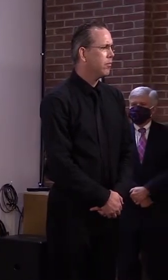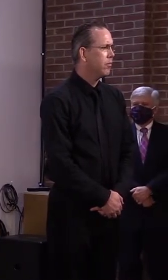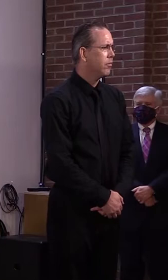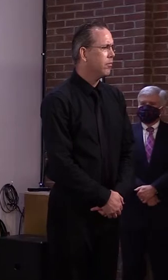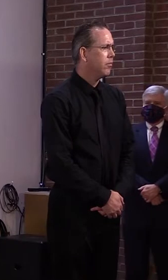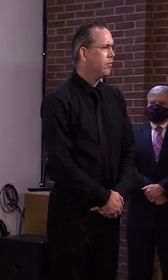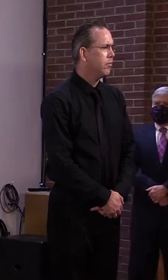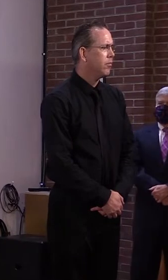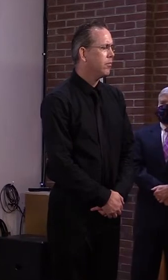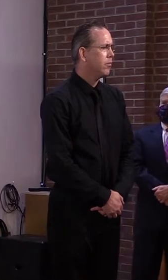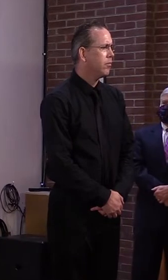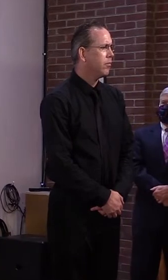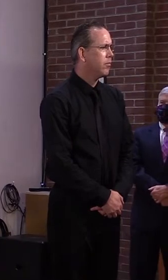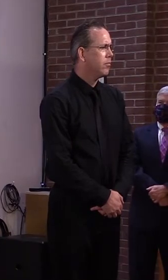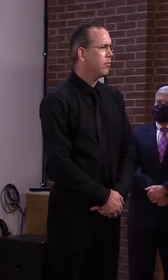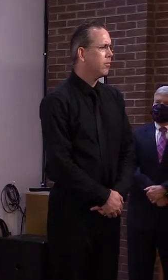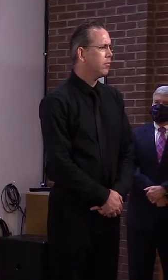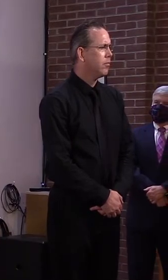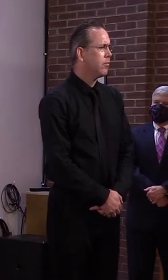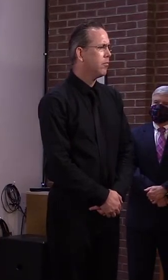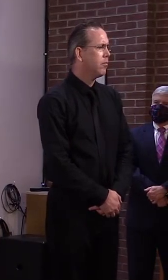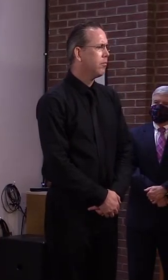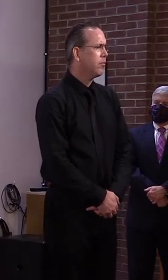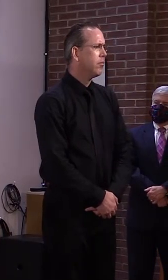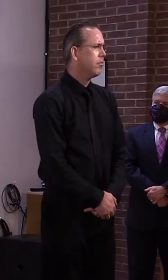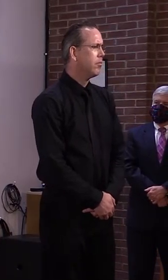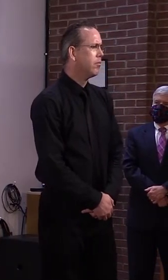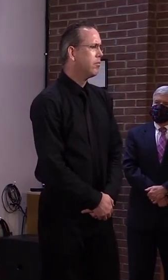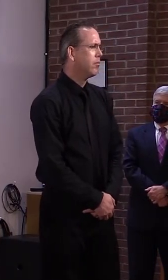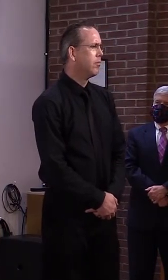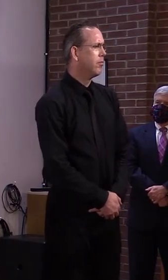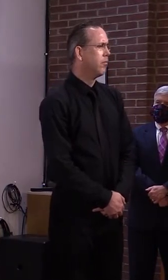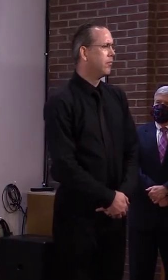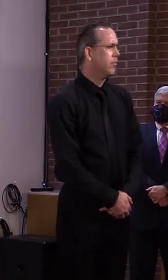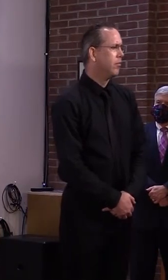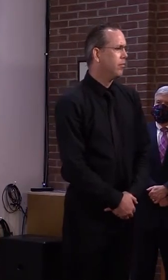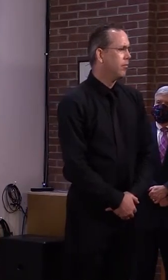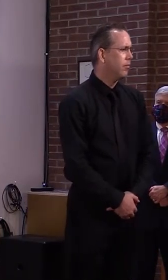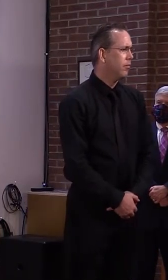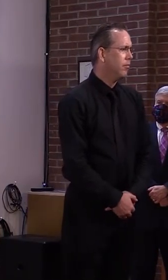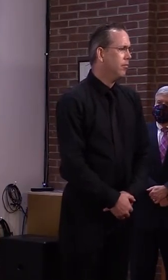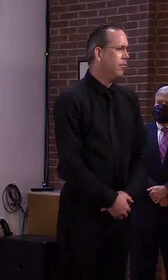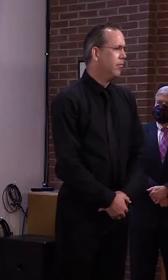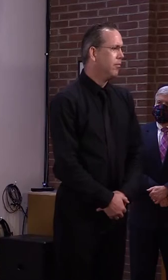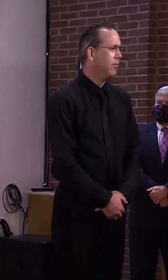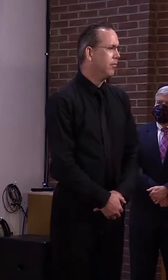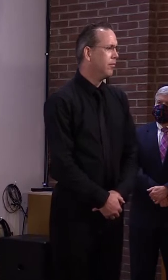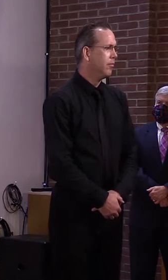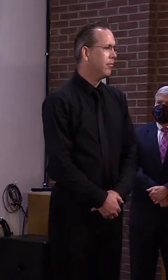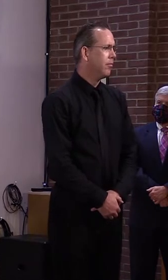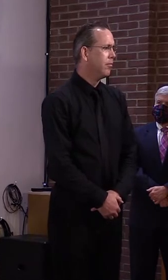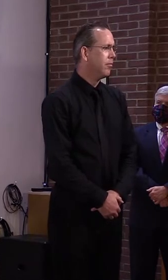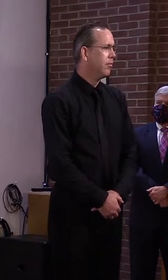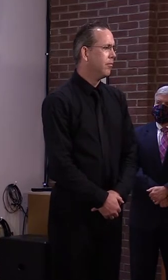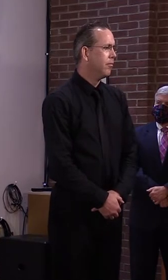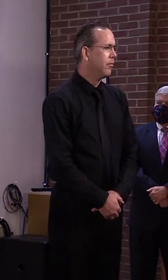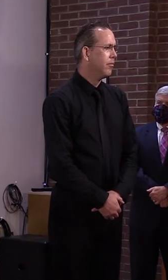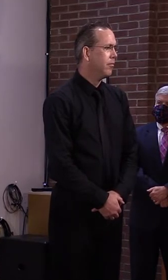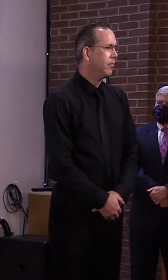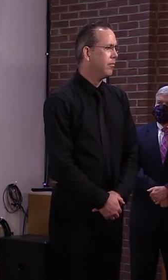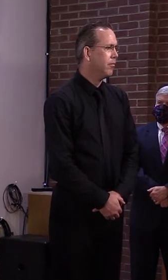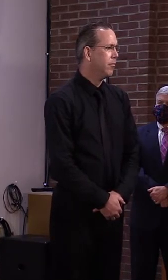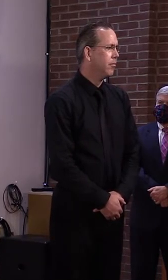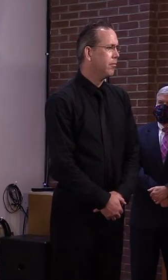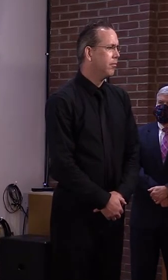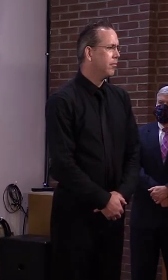secrecy plans aren't going to fly too well with parents and most likely teachers wanting to know about COVID within the